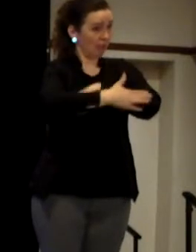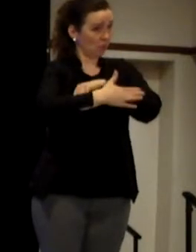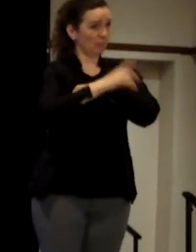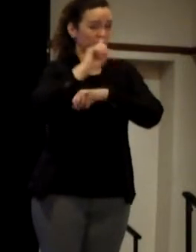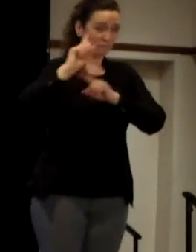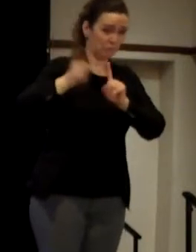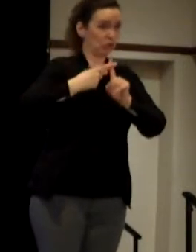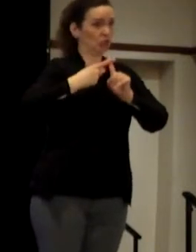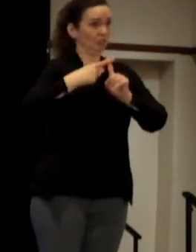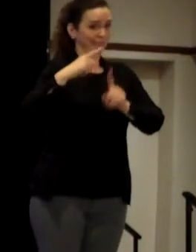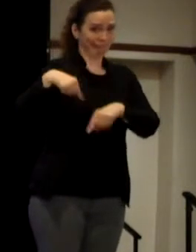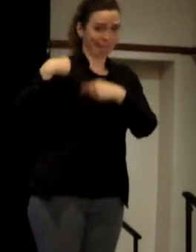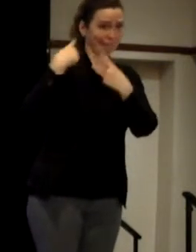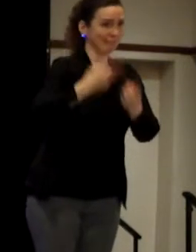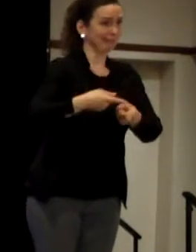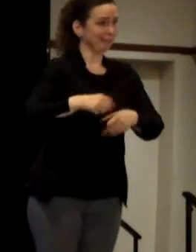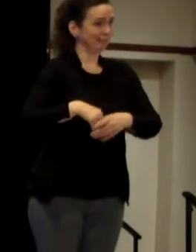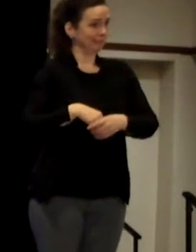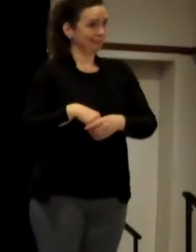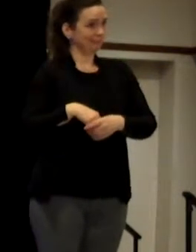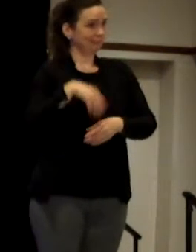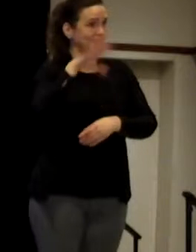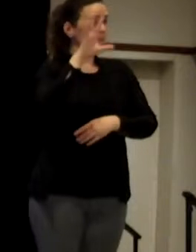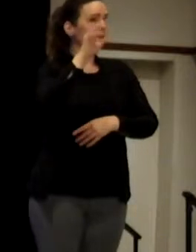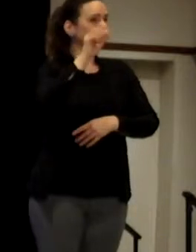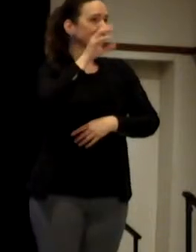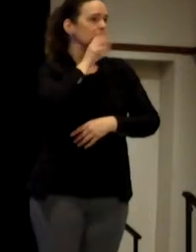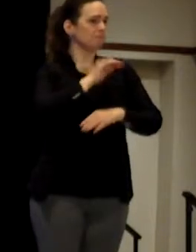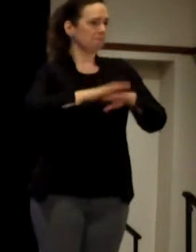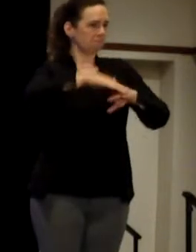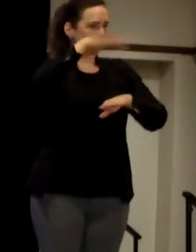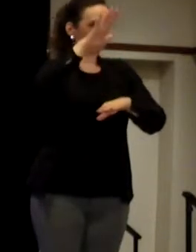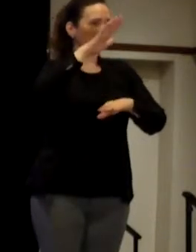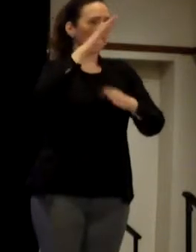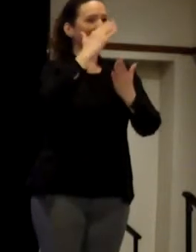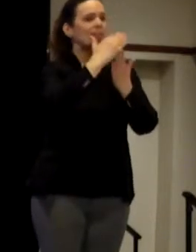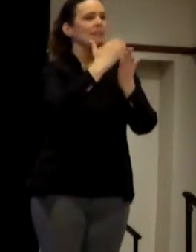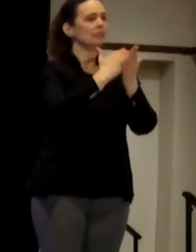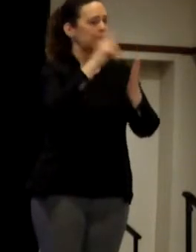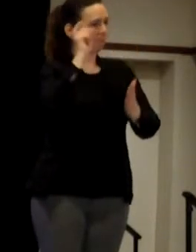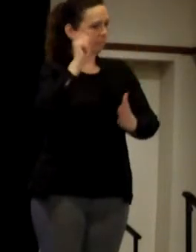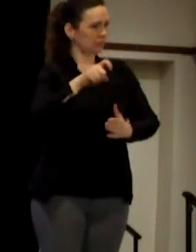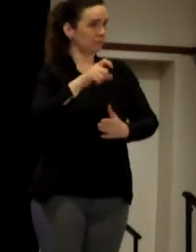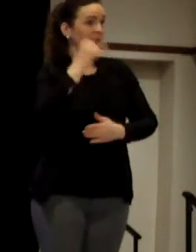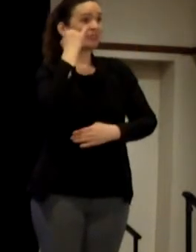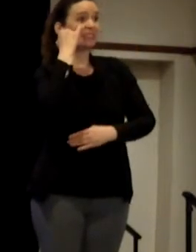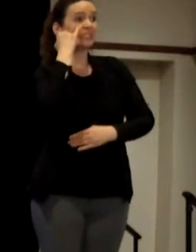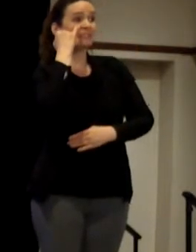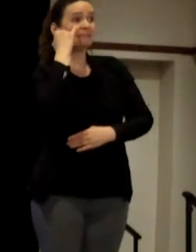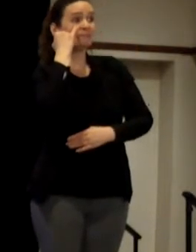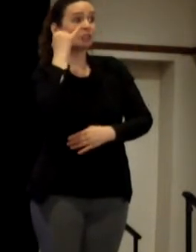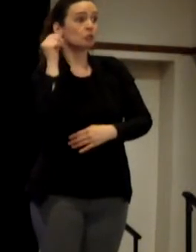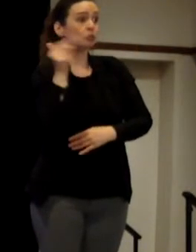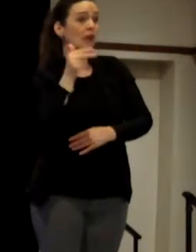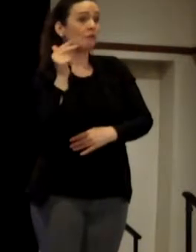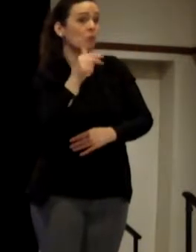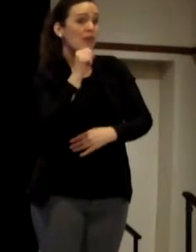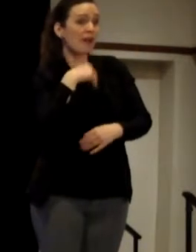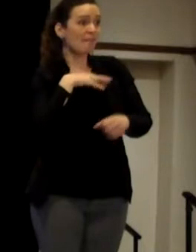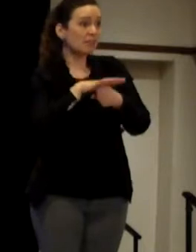have appointments that, because we have vaccine that doesn't get filled that day, then we're going to reach out to these people and have